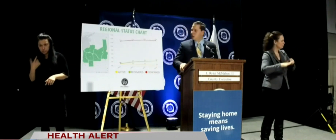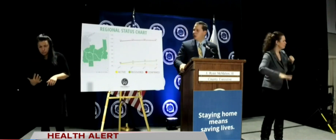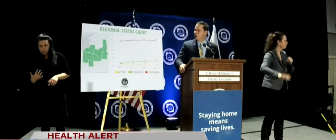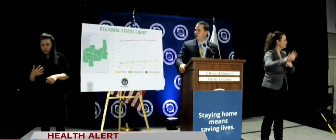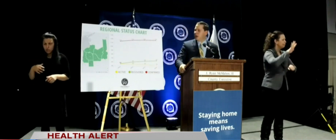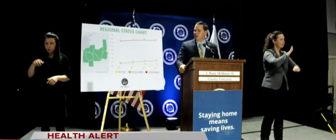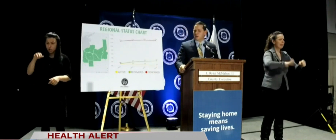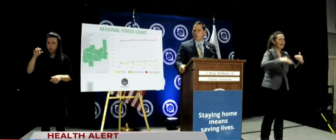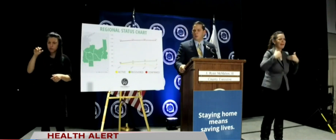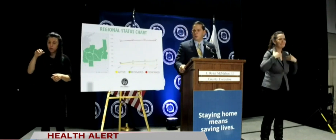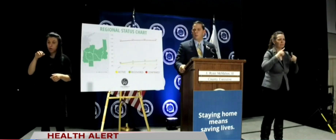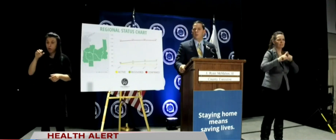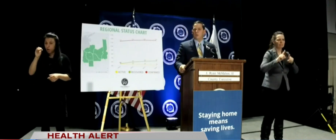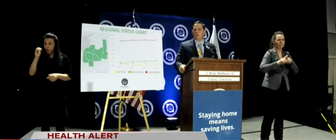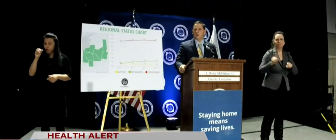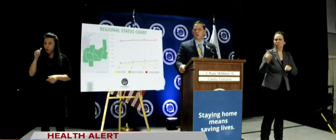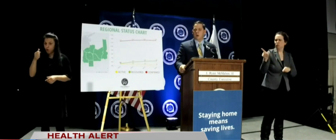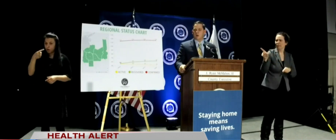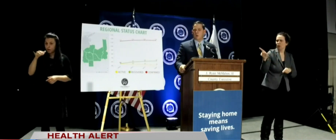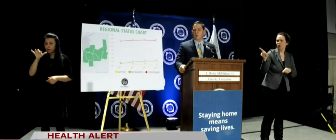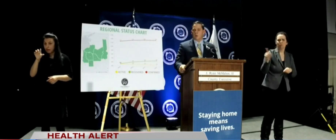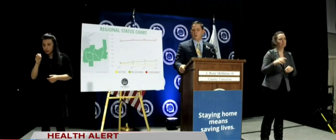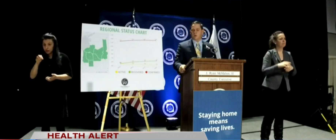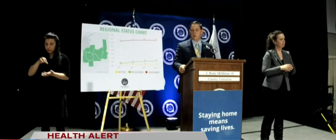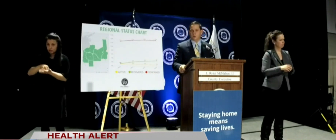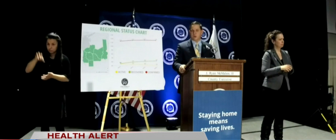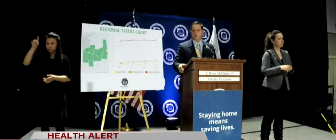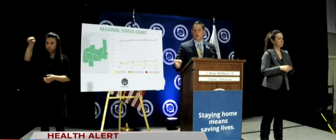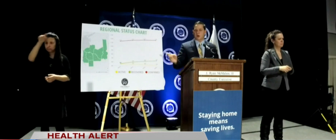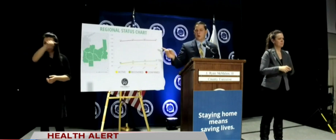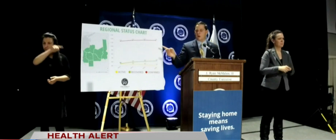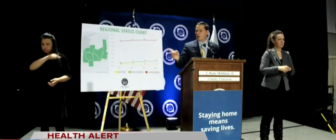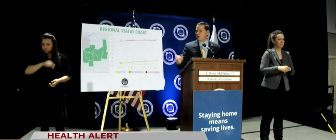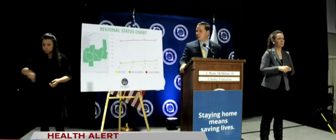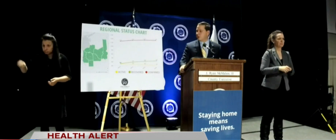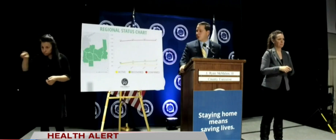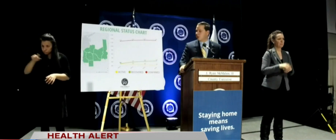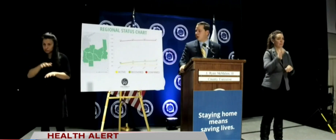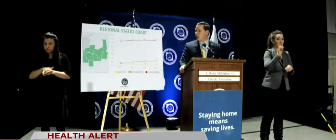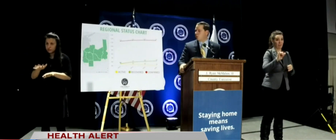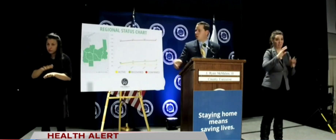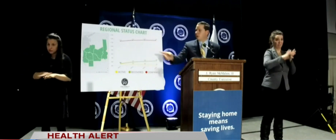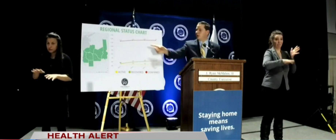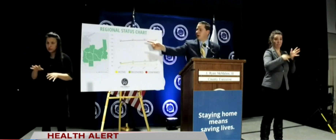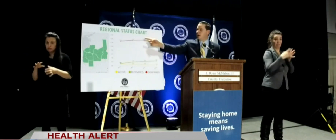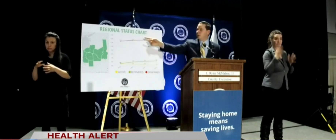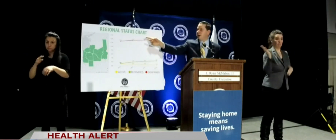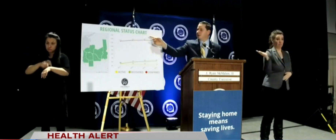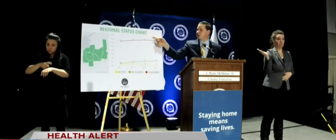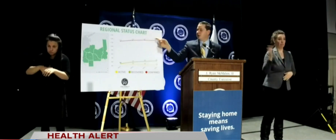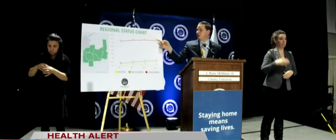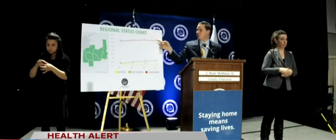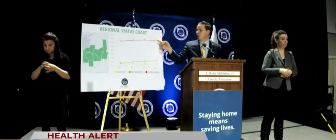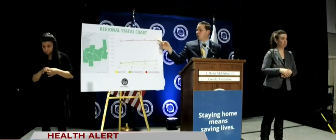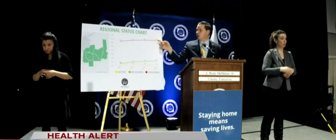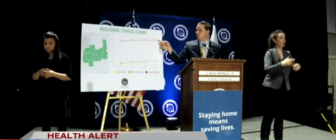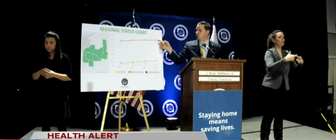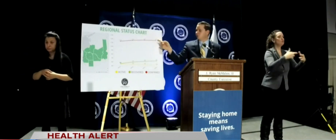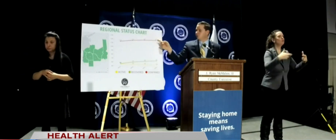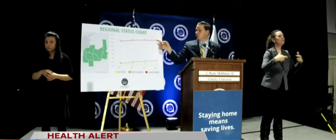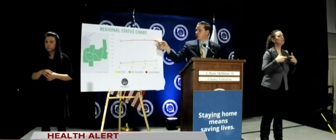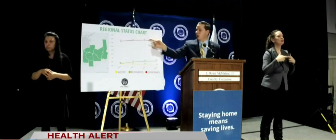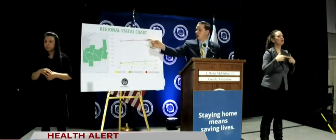leadership for the restart plan? Yeah, so part of what we're doing with this chart here is we're looking at our positive cases by